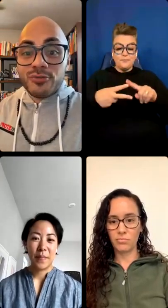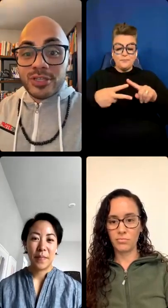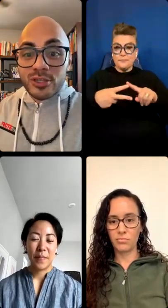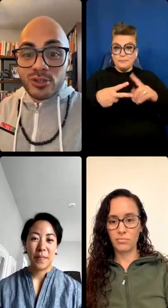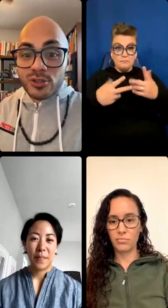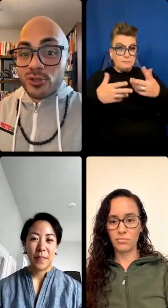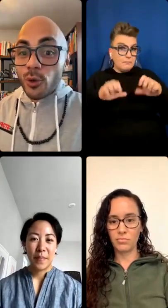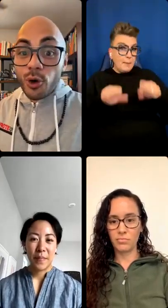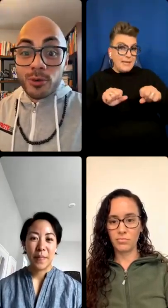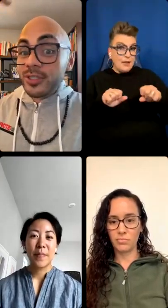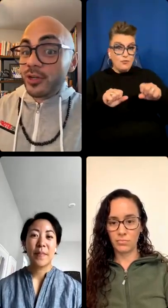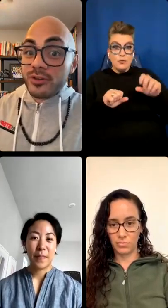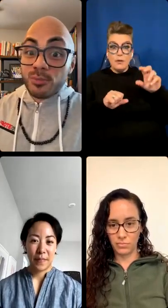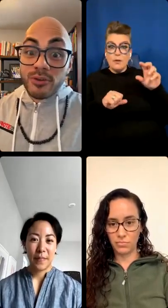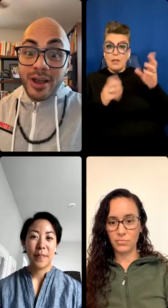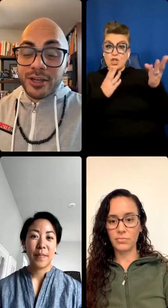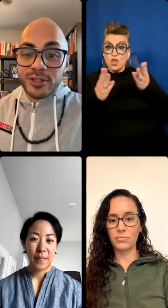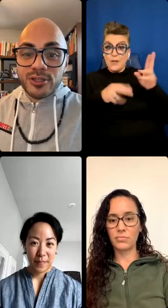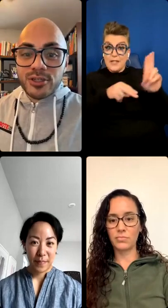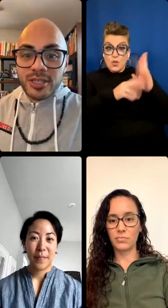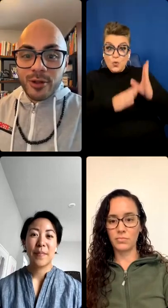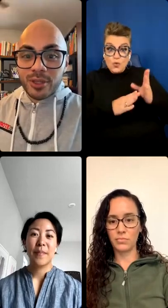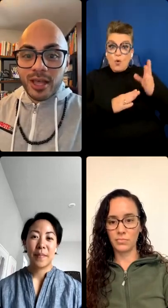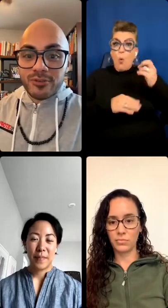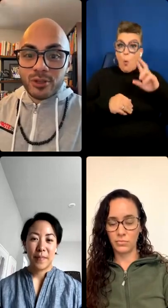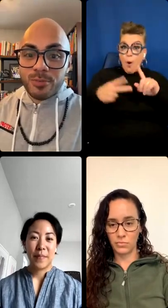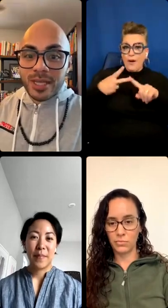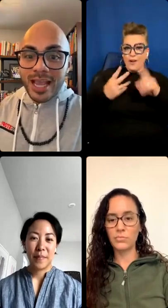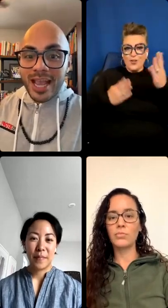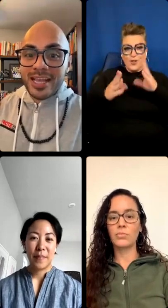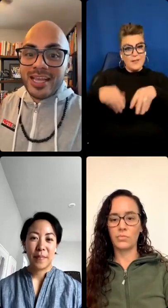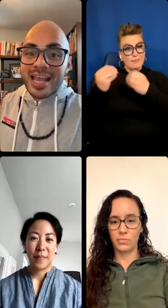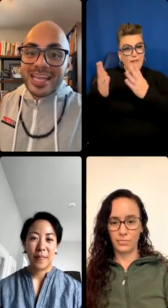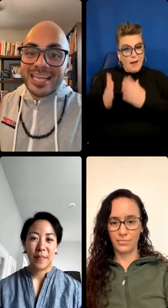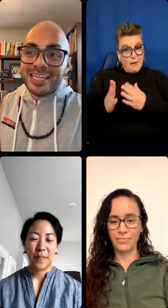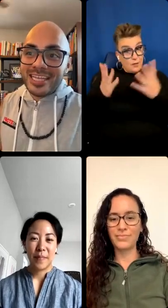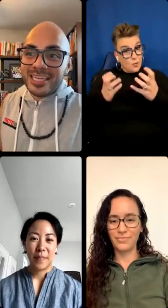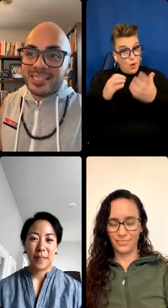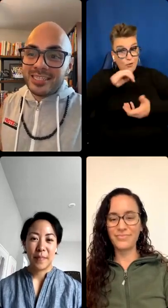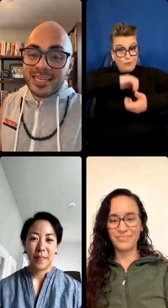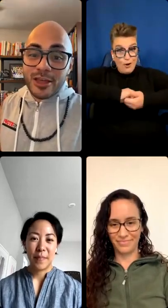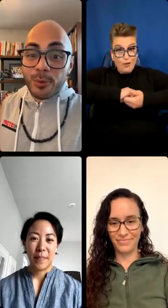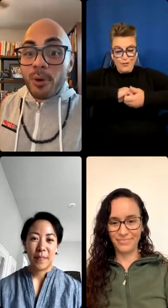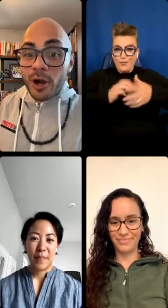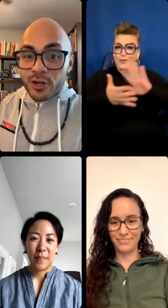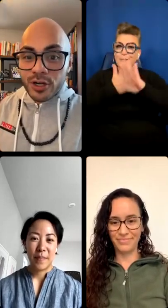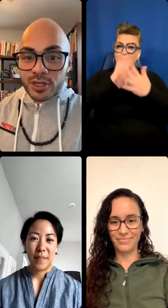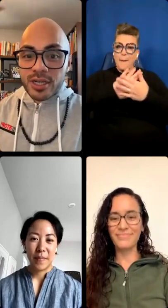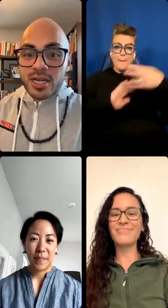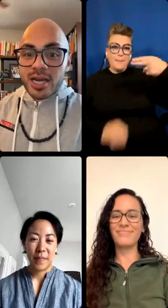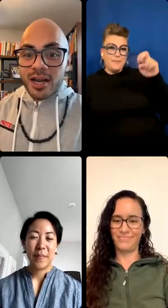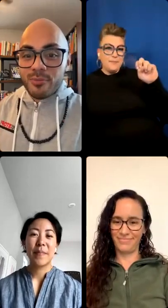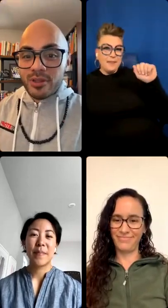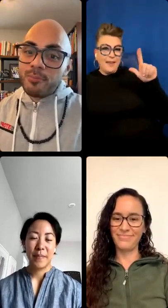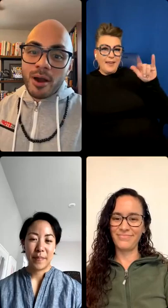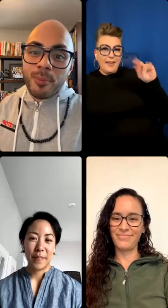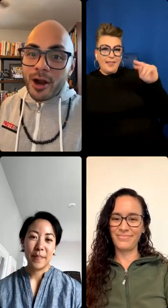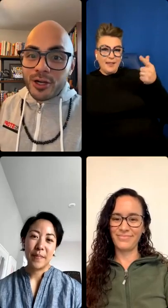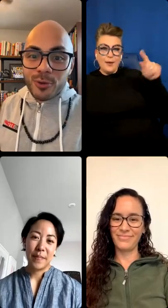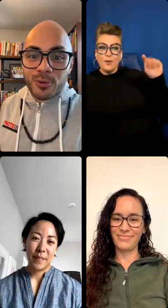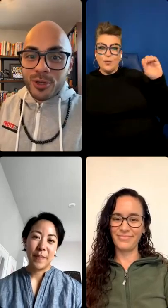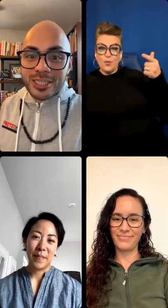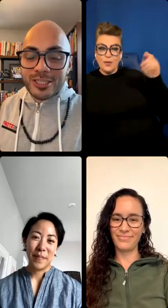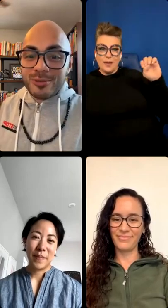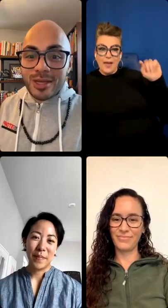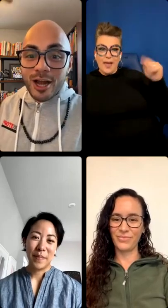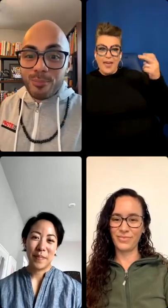potential service users or service providers and would love to be a Healing Together partner. And a